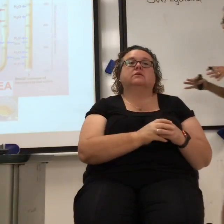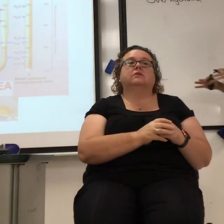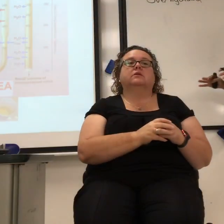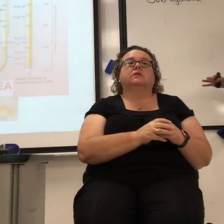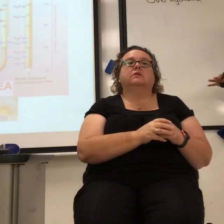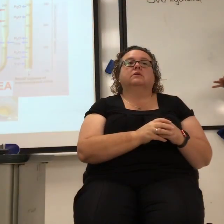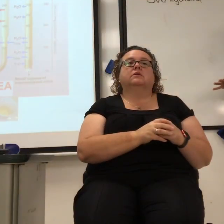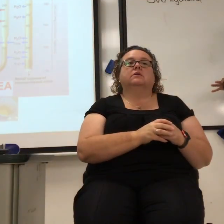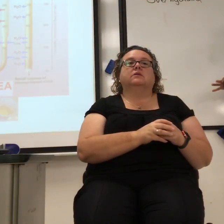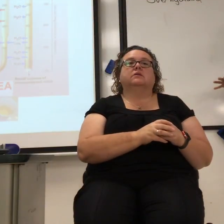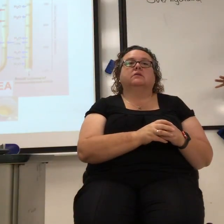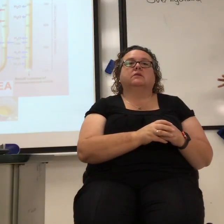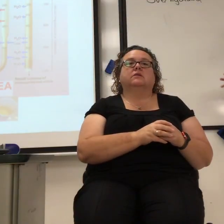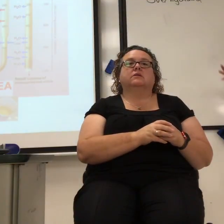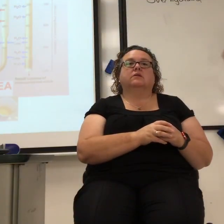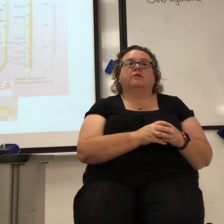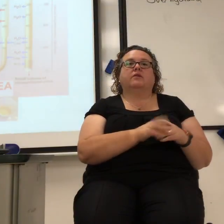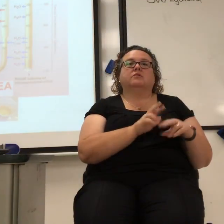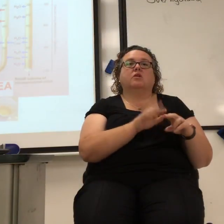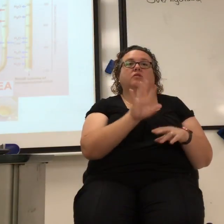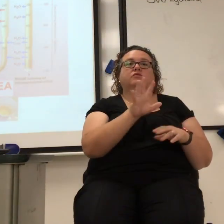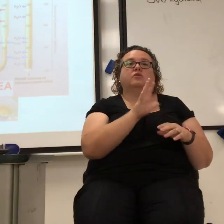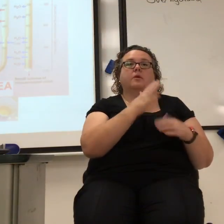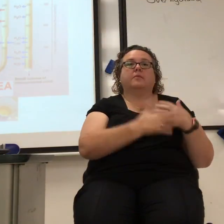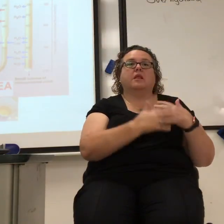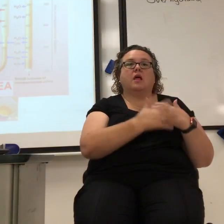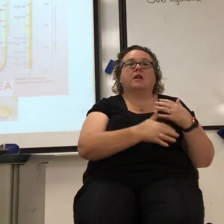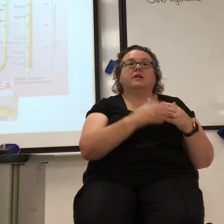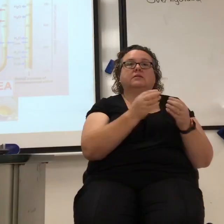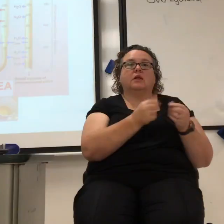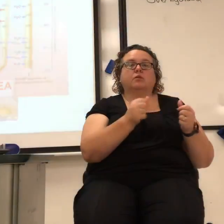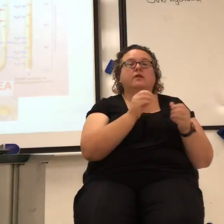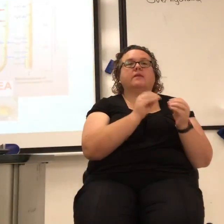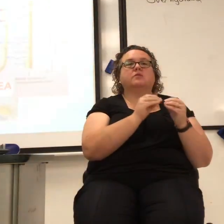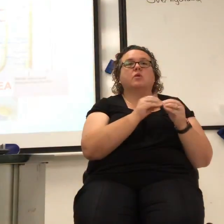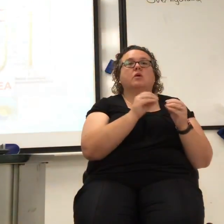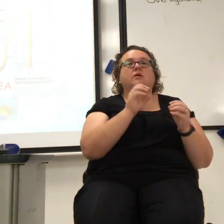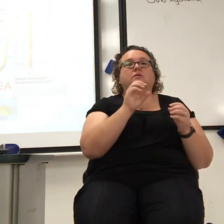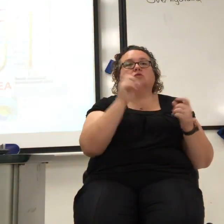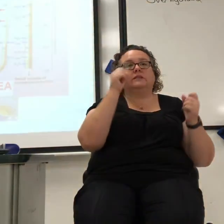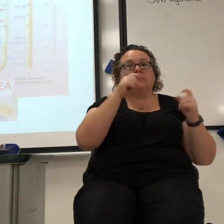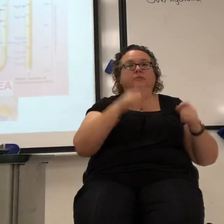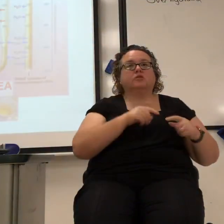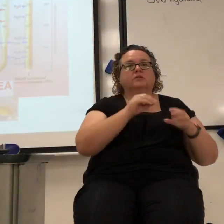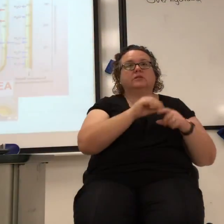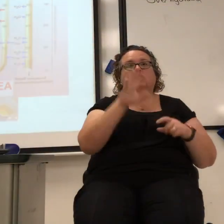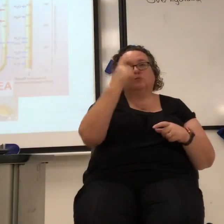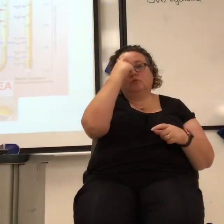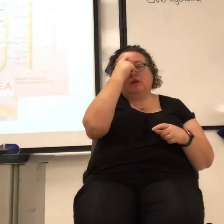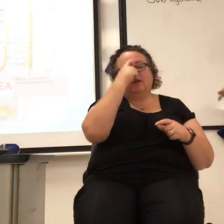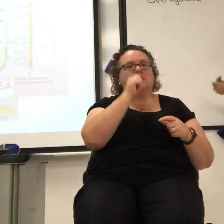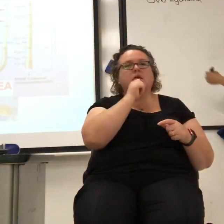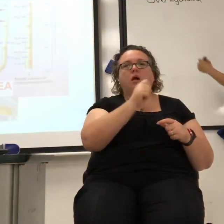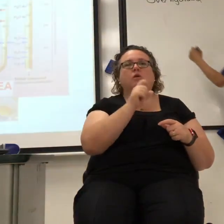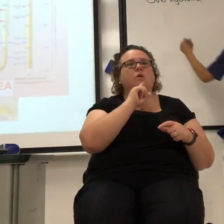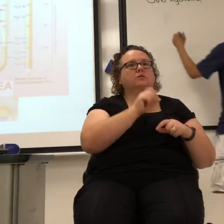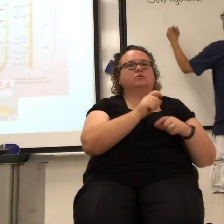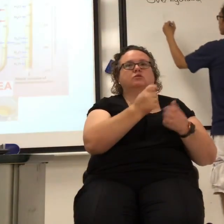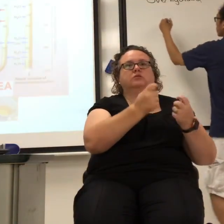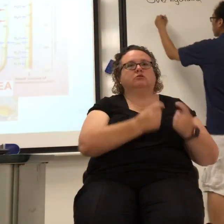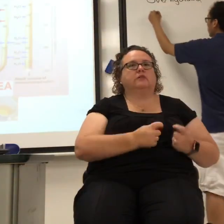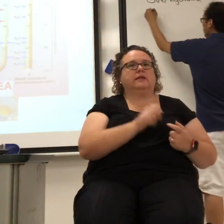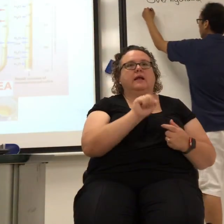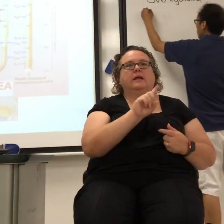the salt in your blood is diluted. There's osmoreceptors in your brain. It's not going to secrete ADH.